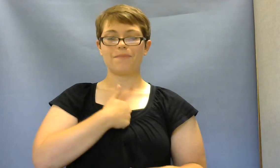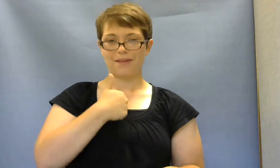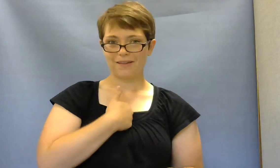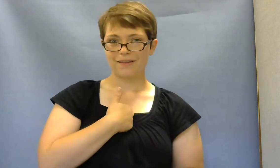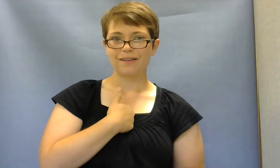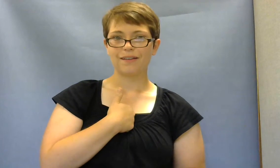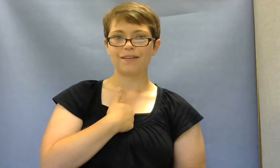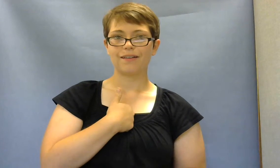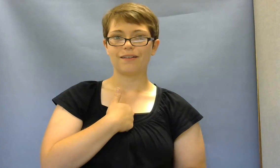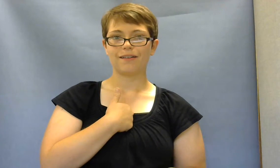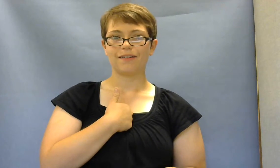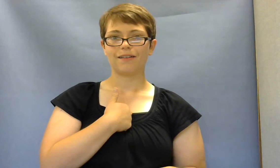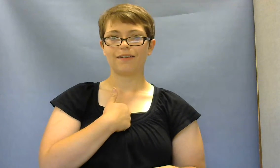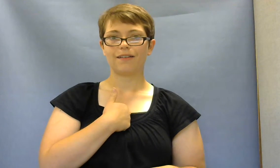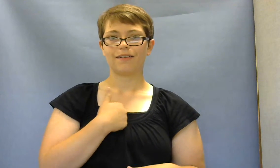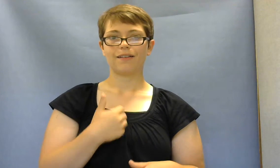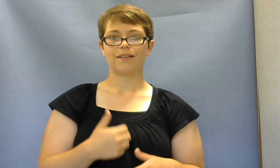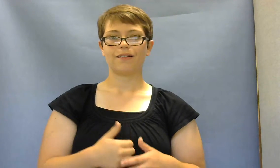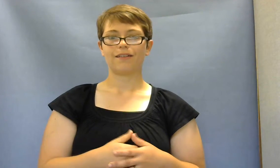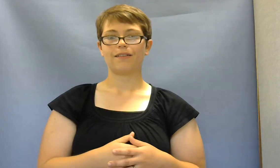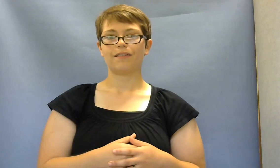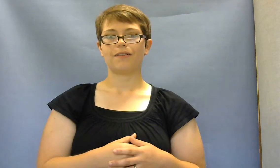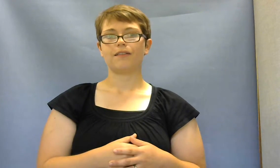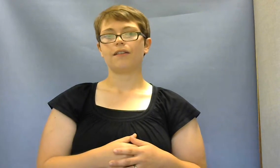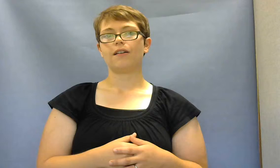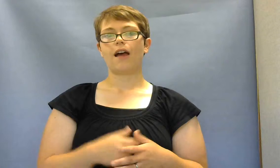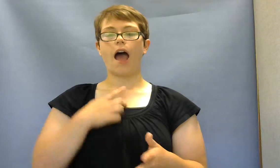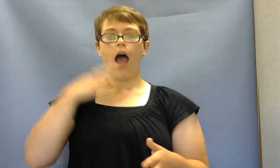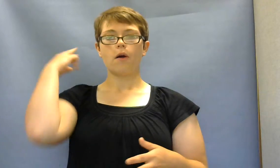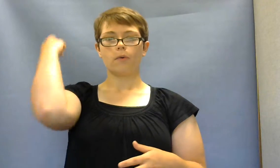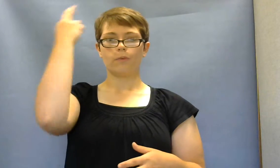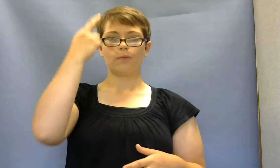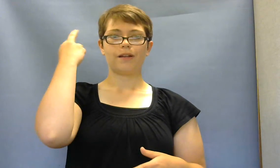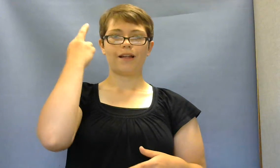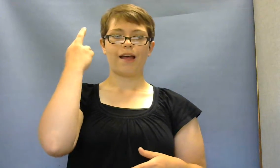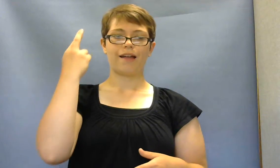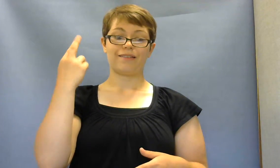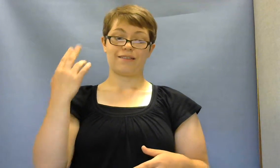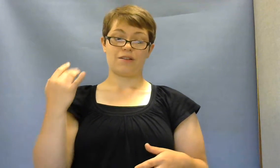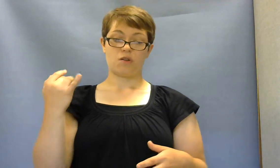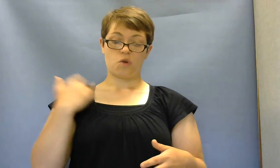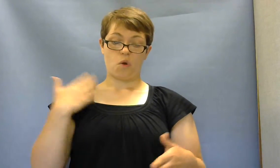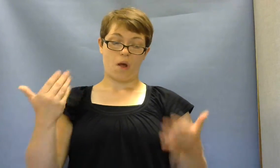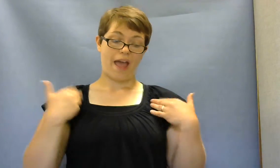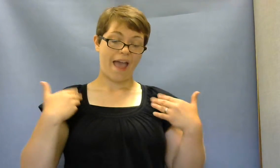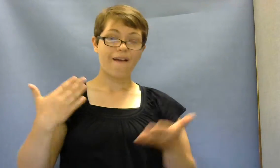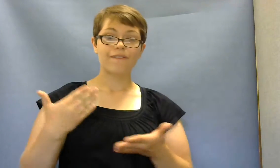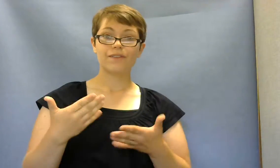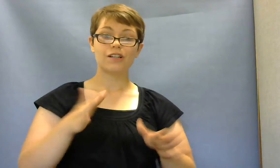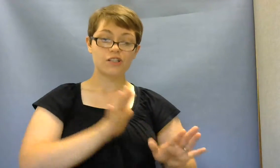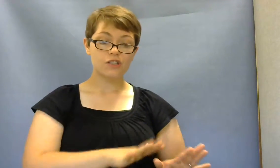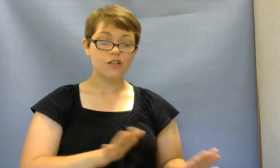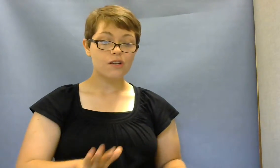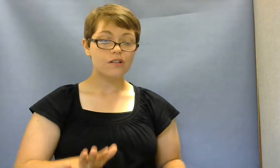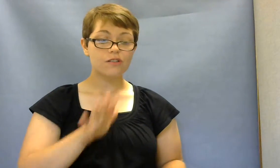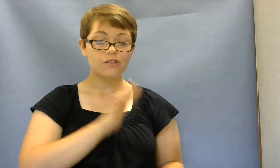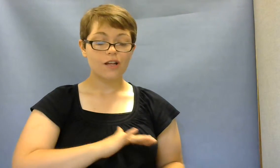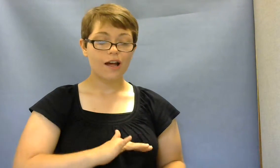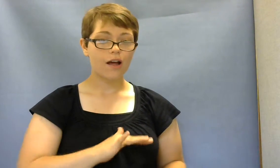without limbs gives up. So when I saw in my mind my mum and my dad and my brother crying at my grave, if I went through